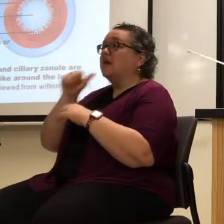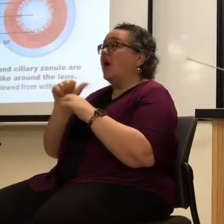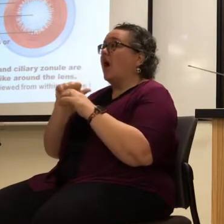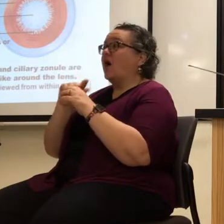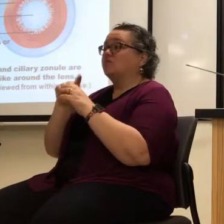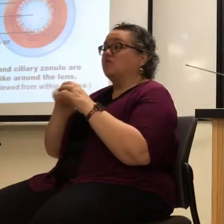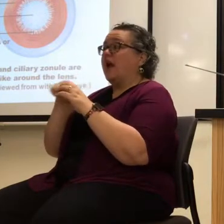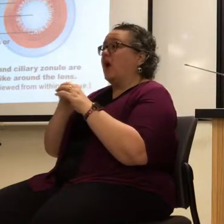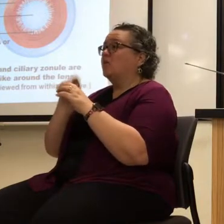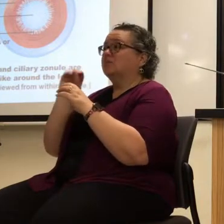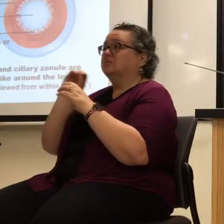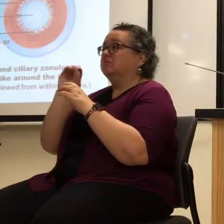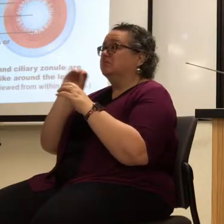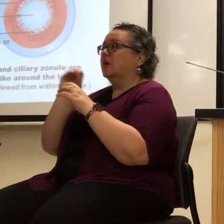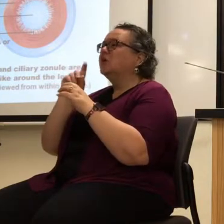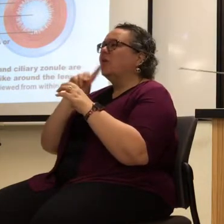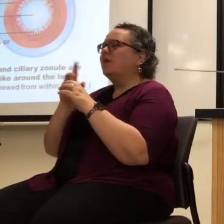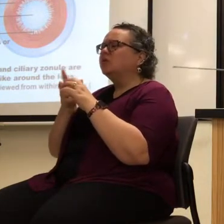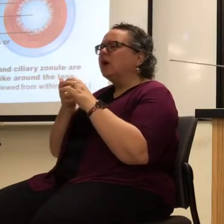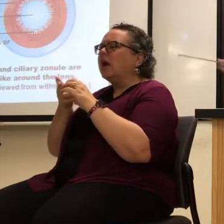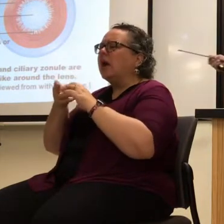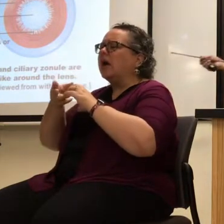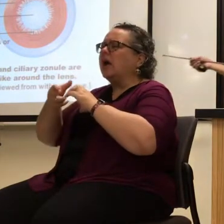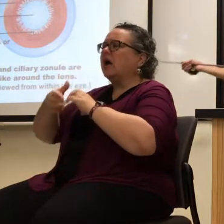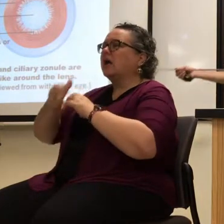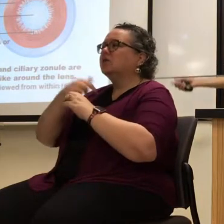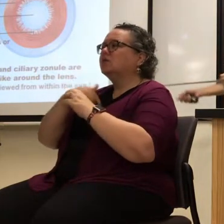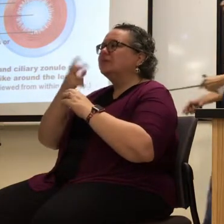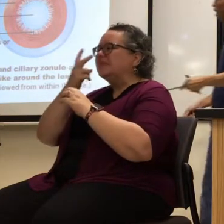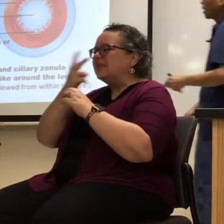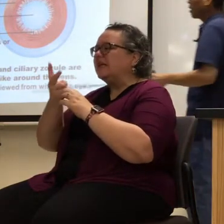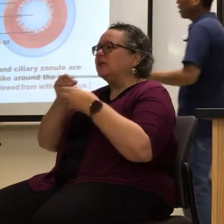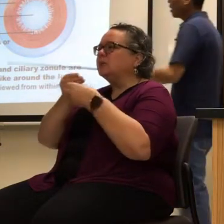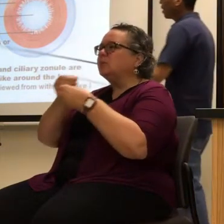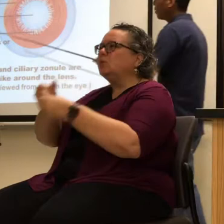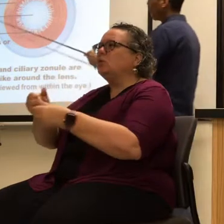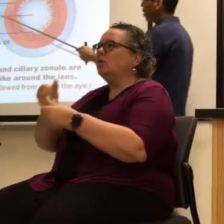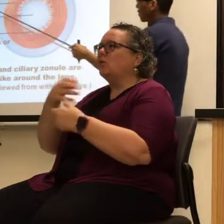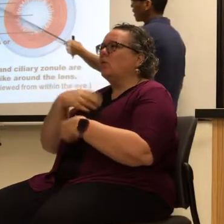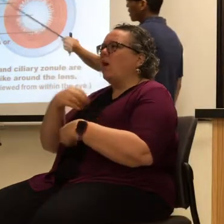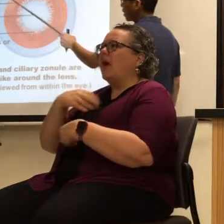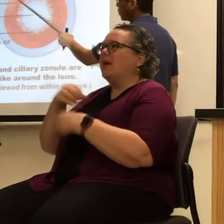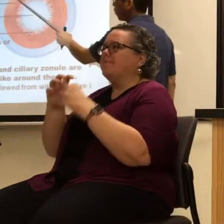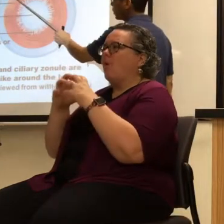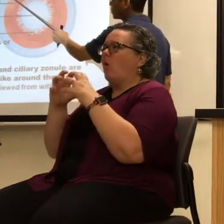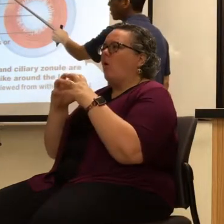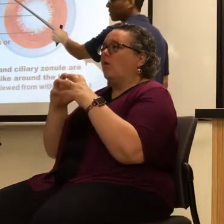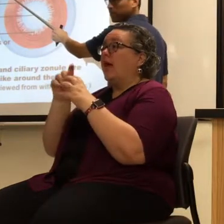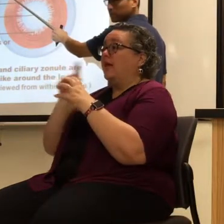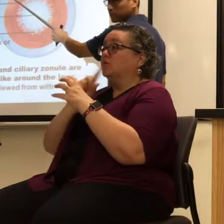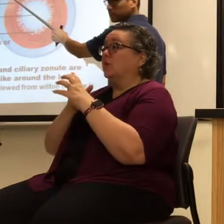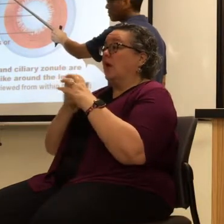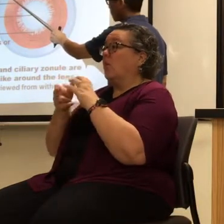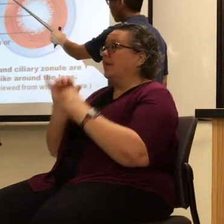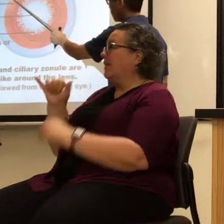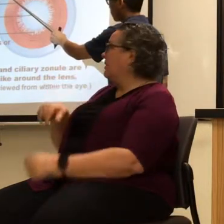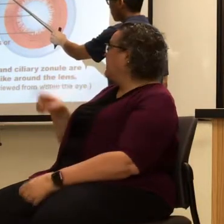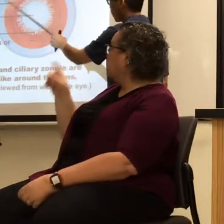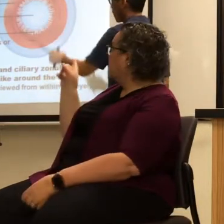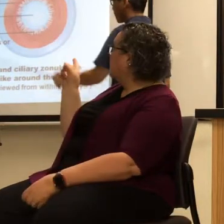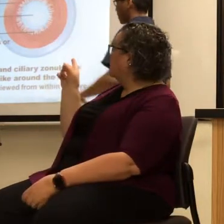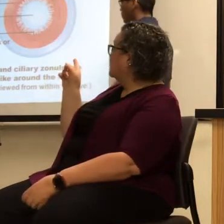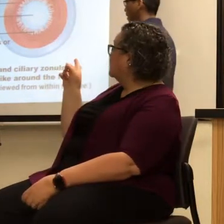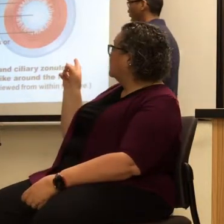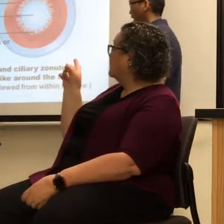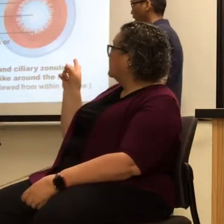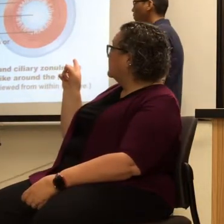got to cut it all off to get it look like a smooth white ball. You got to cut it open just like this. Okay.